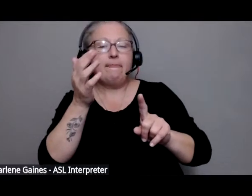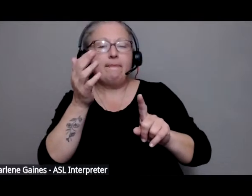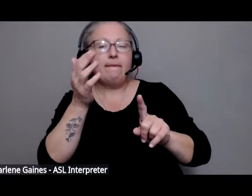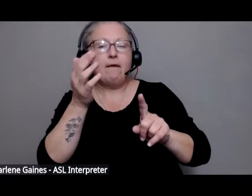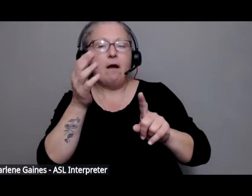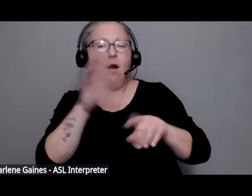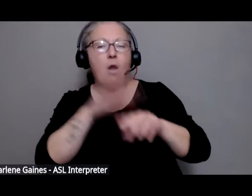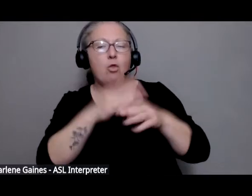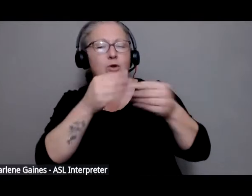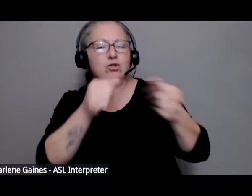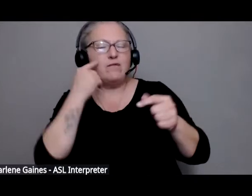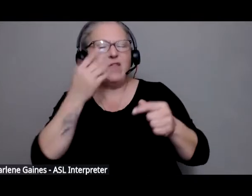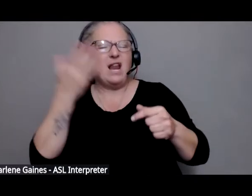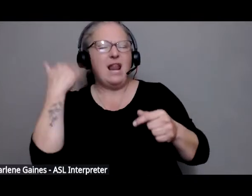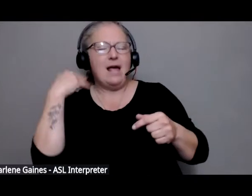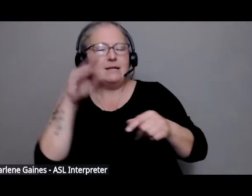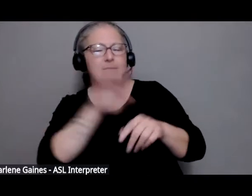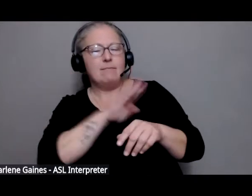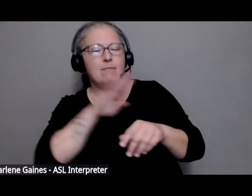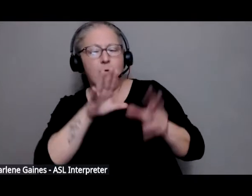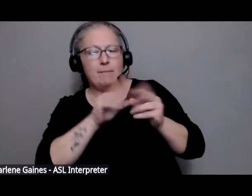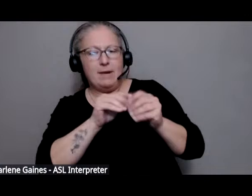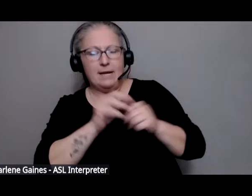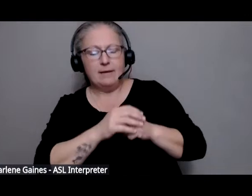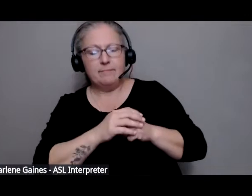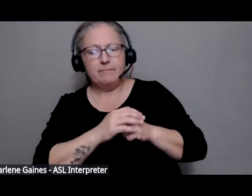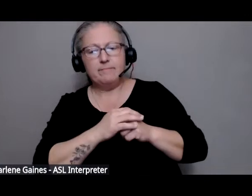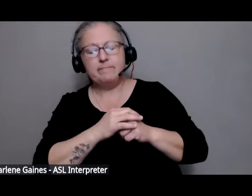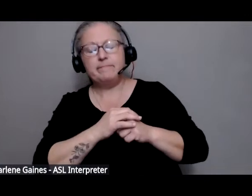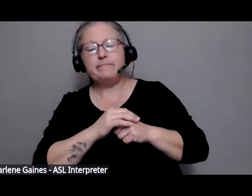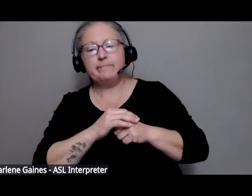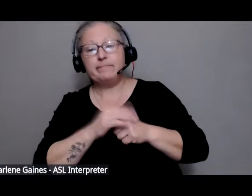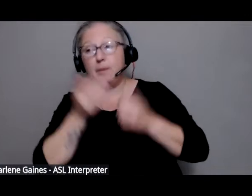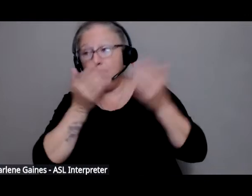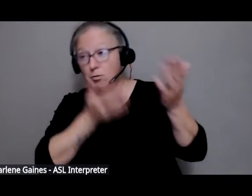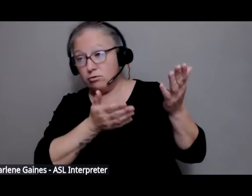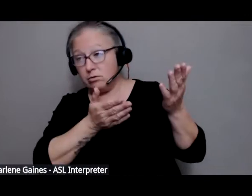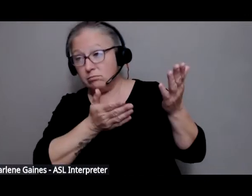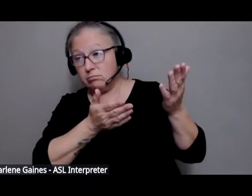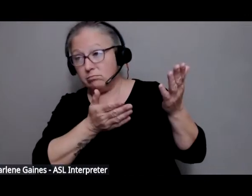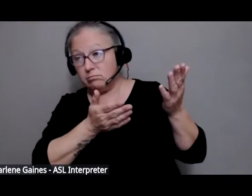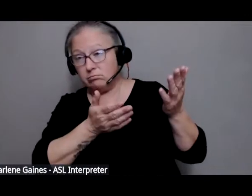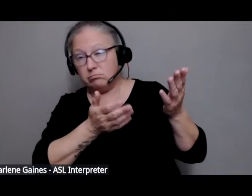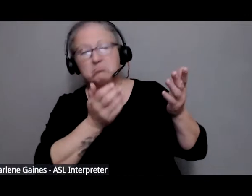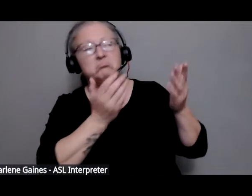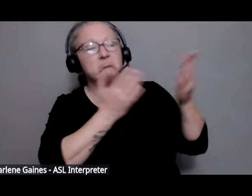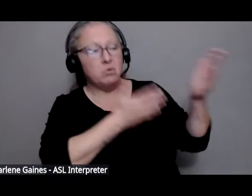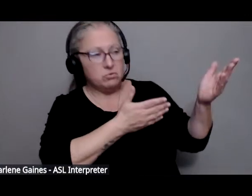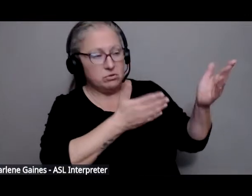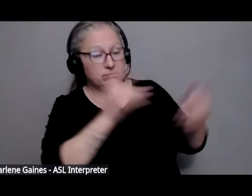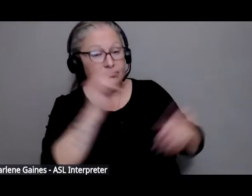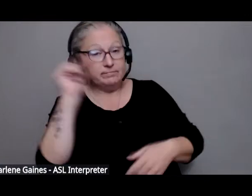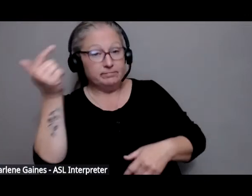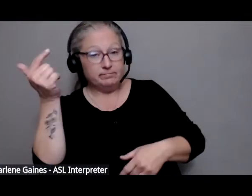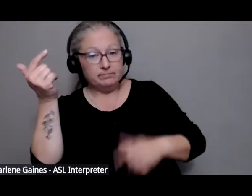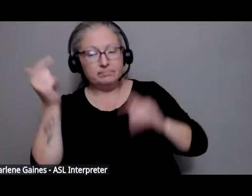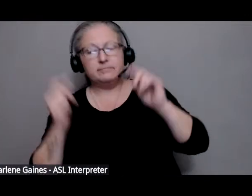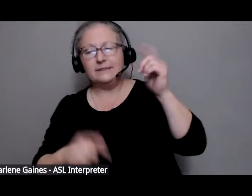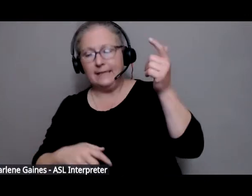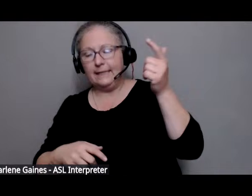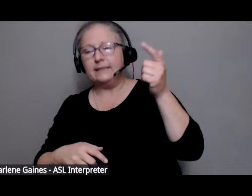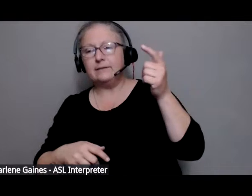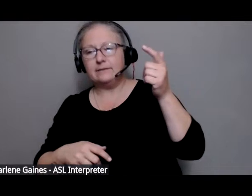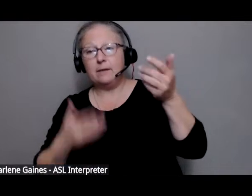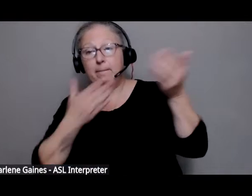last board meeting. Is there a motion? So moved. Is there a second? Second. Okay, we